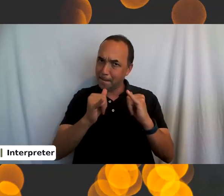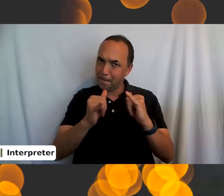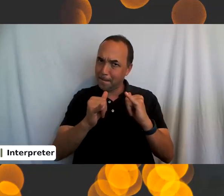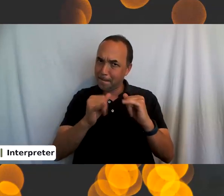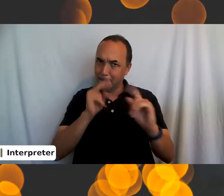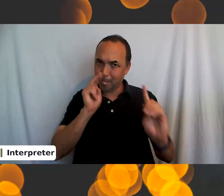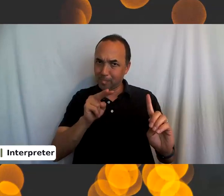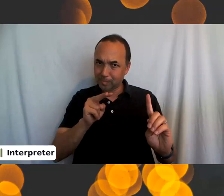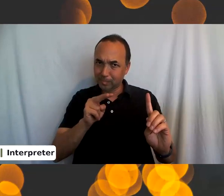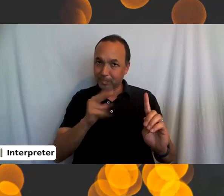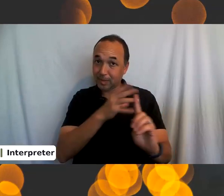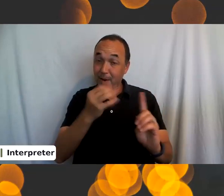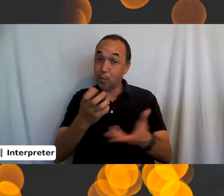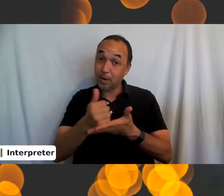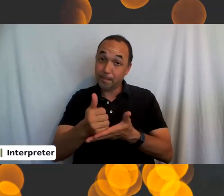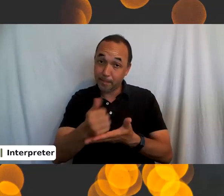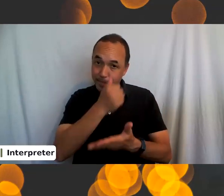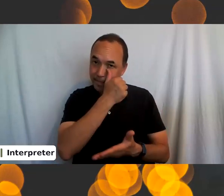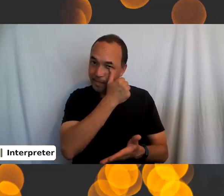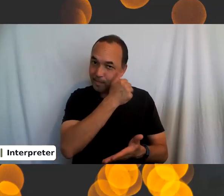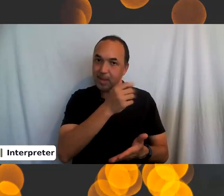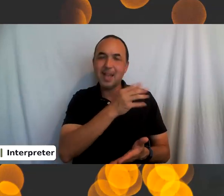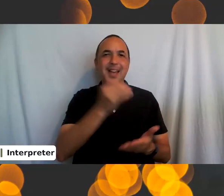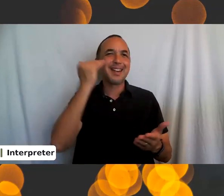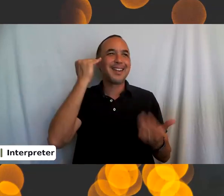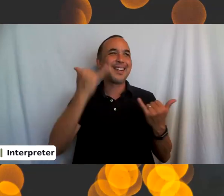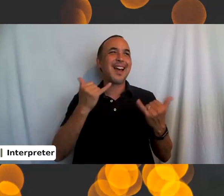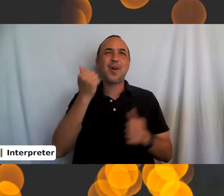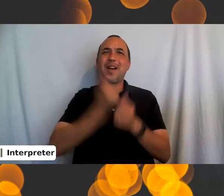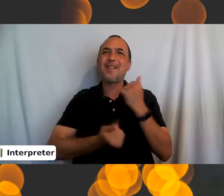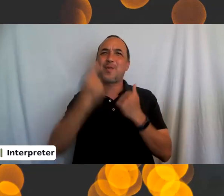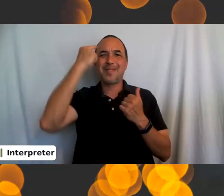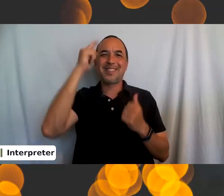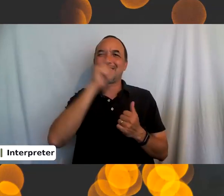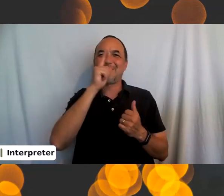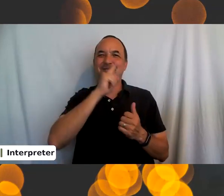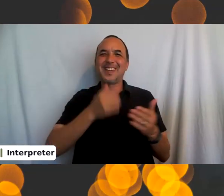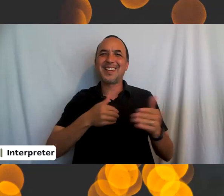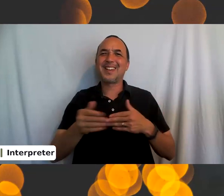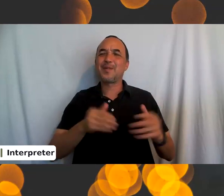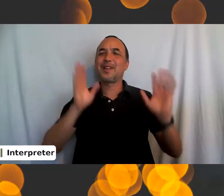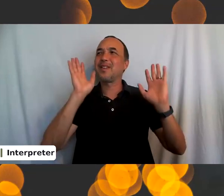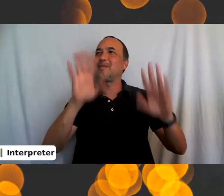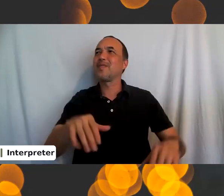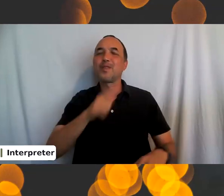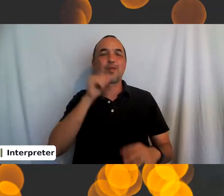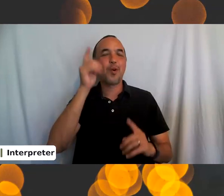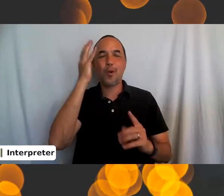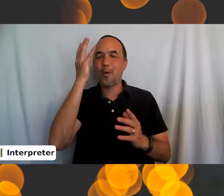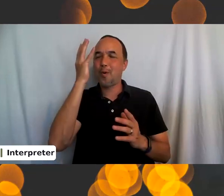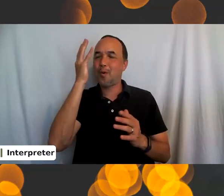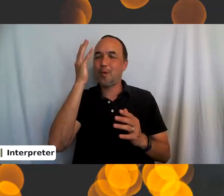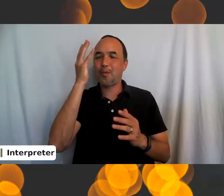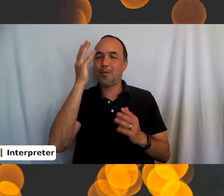think sometimes, especially nowadays, like everyone thinks it's fake anyway, so don't get so caught up on getting something on video or audio